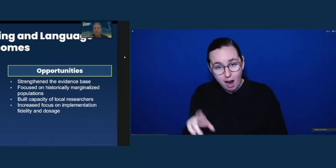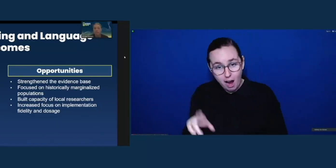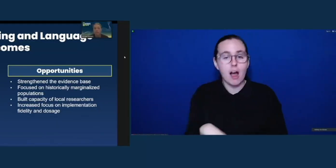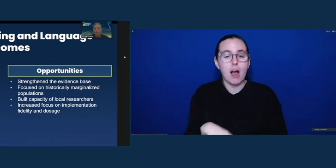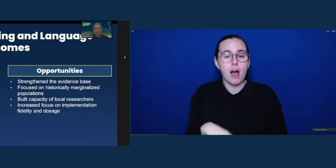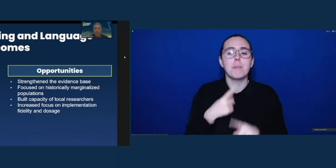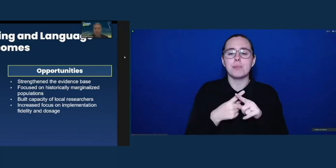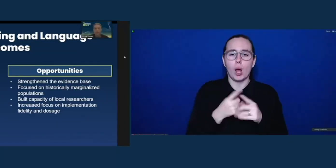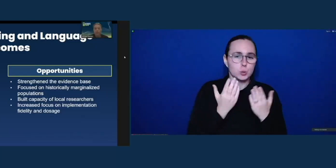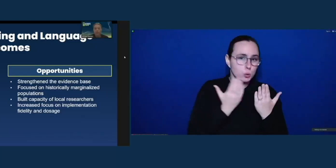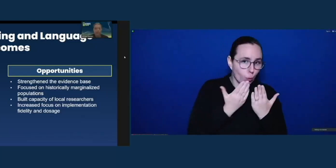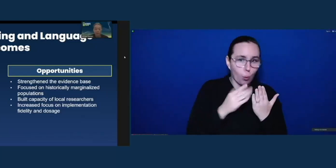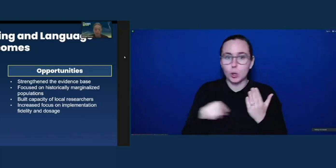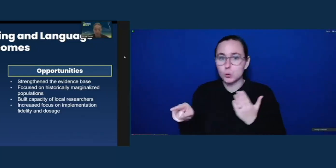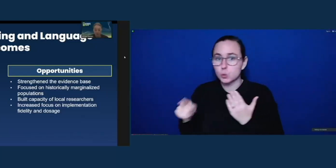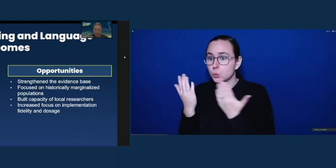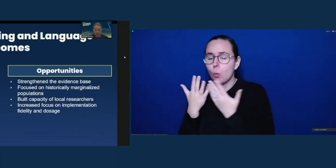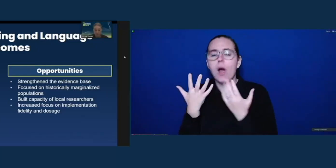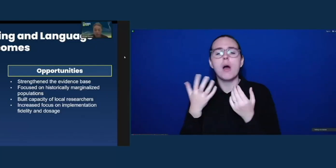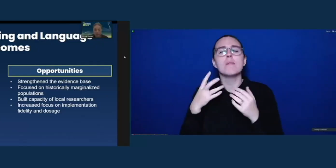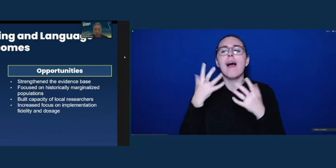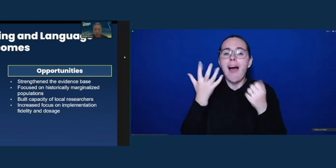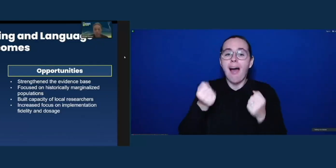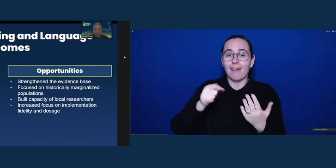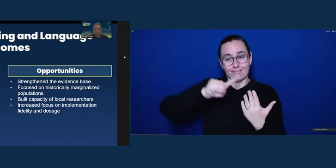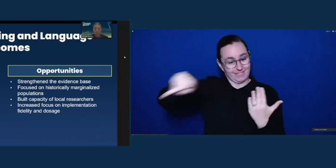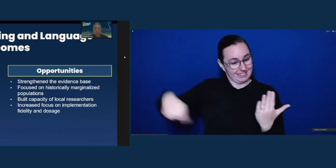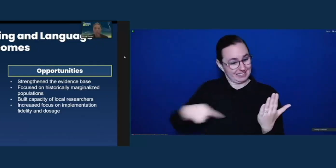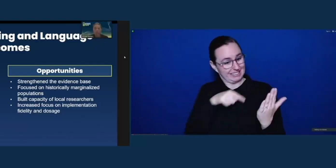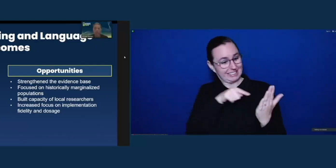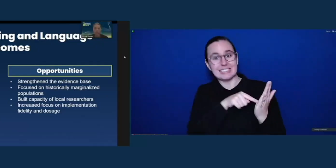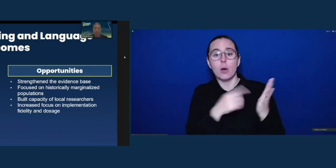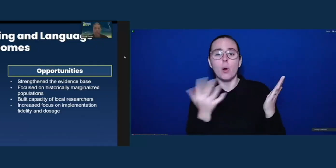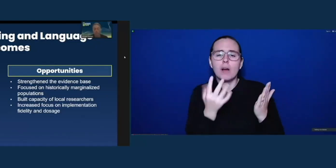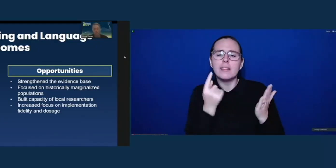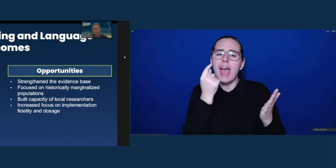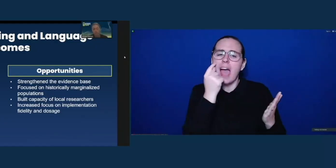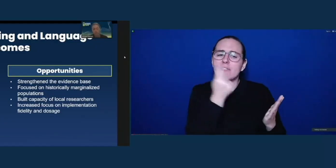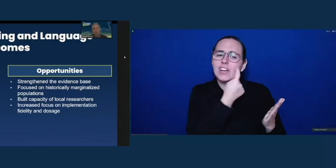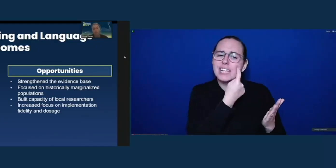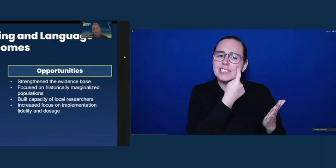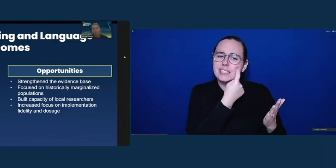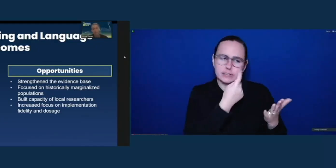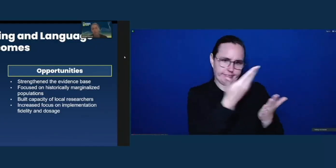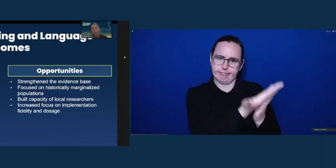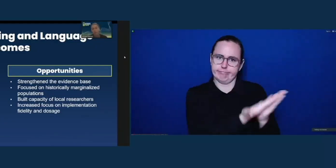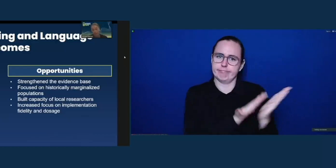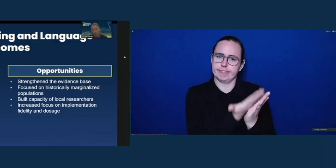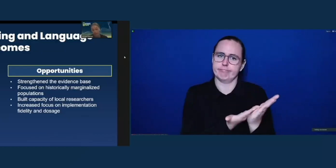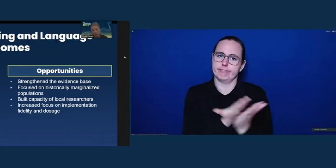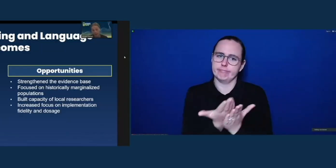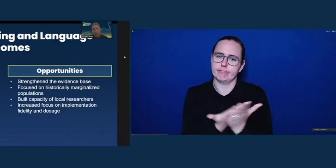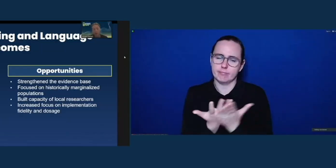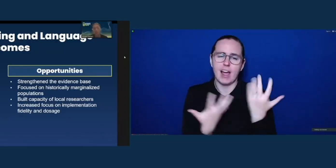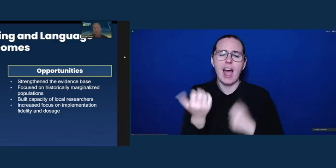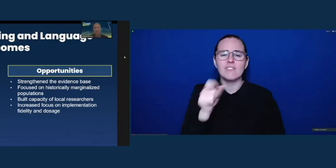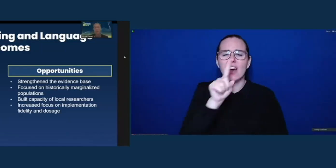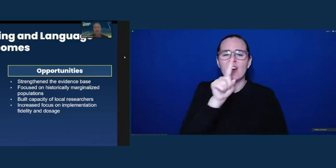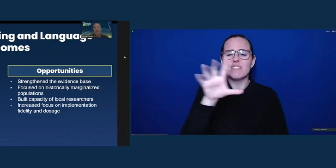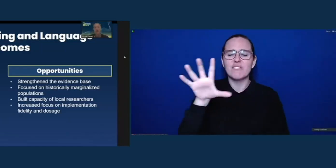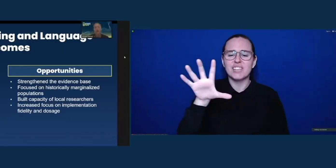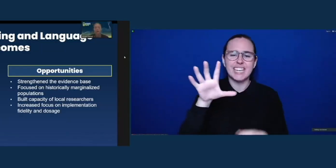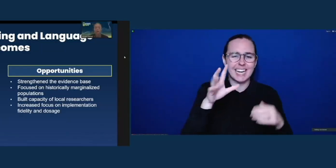We conducted at least 15 baseline evaluations, or baseline/endline